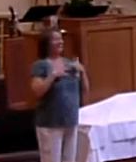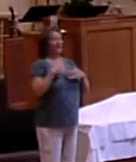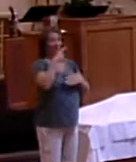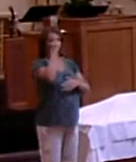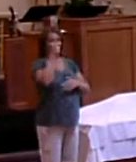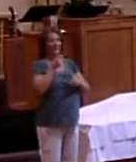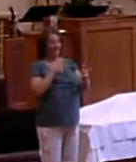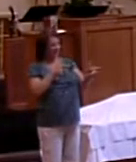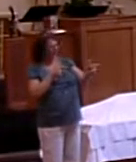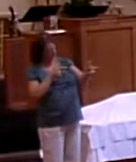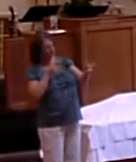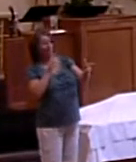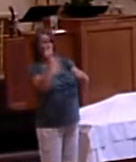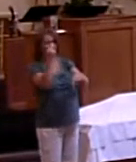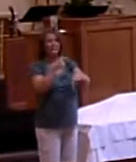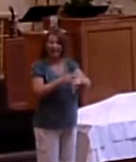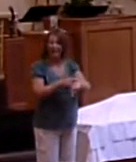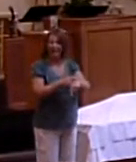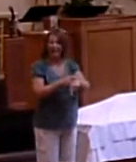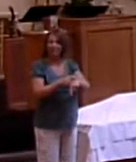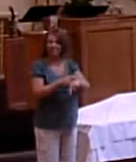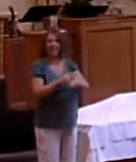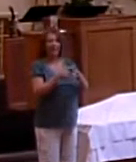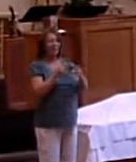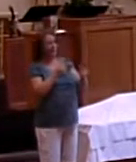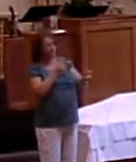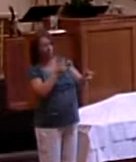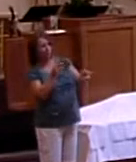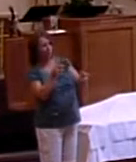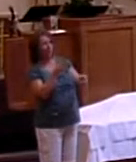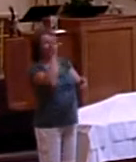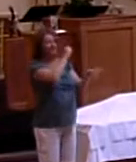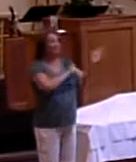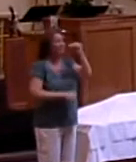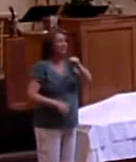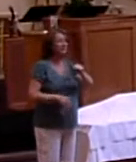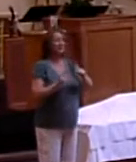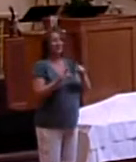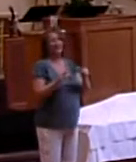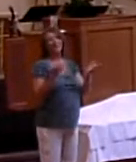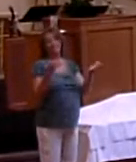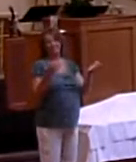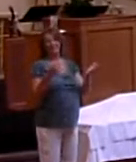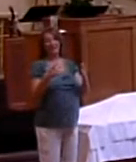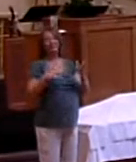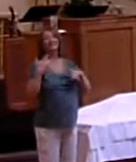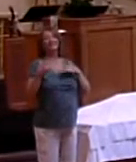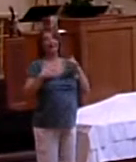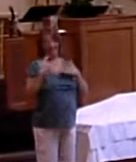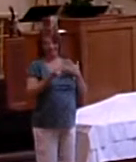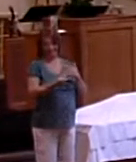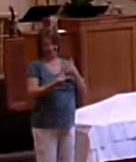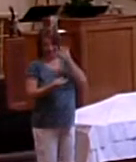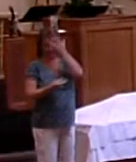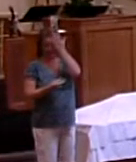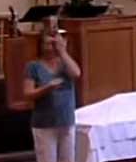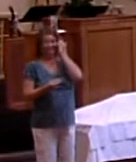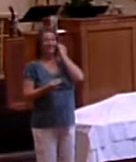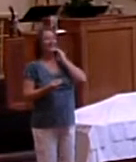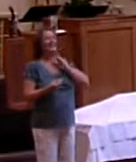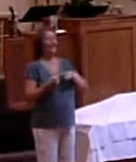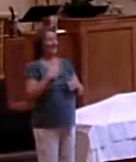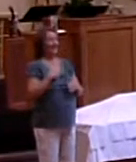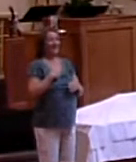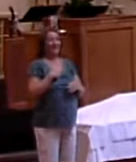the first time, and then he missed a couple of times. But then he shot it a couple more times and was very excited about it. And I'm not turning him loose